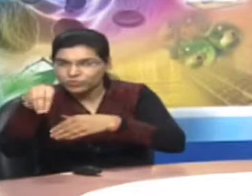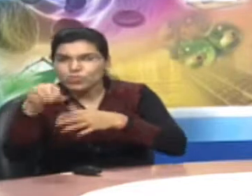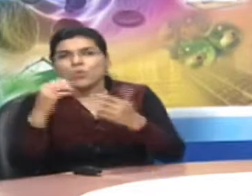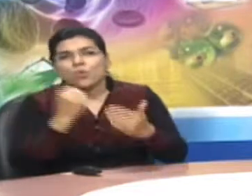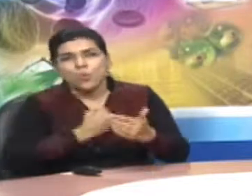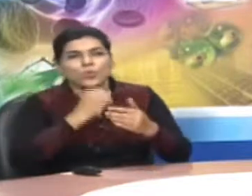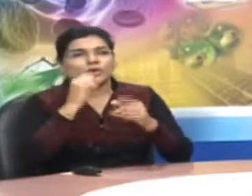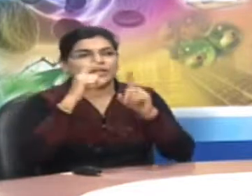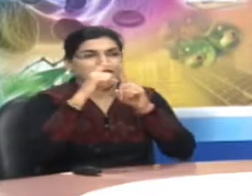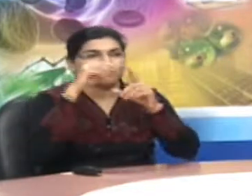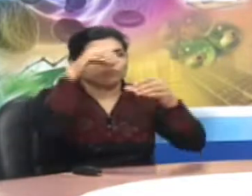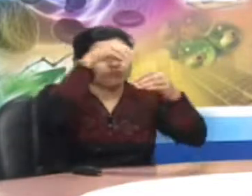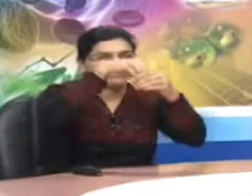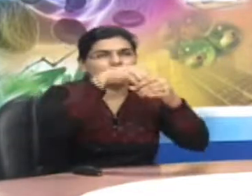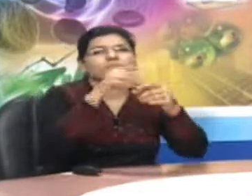it.